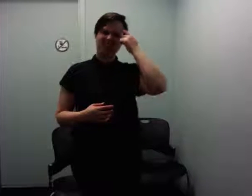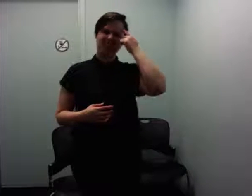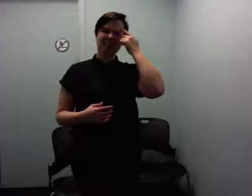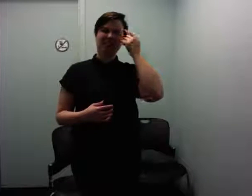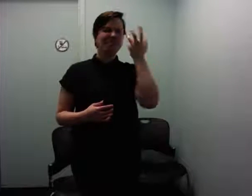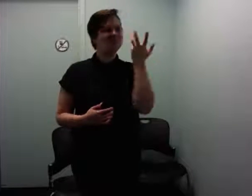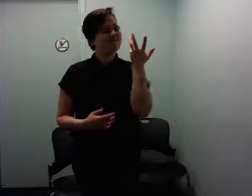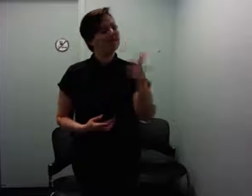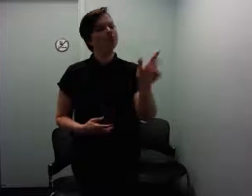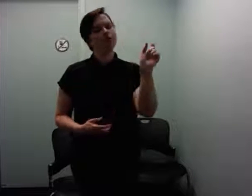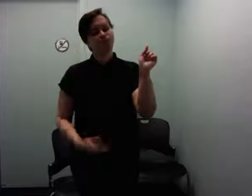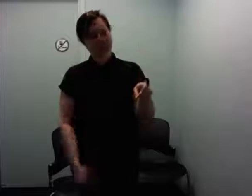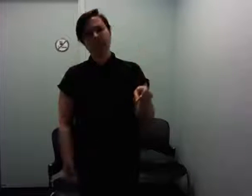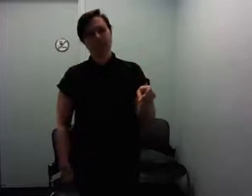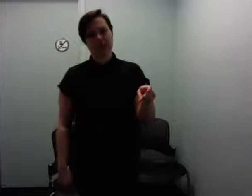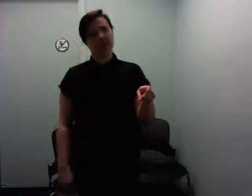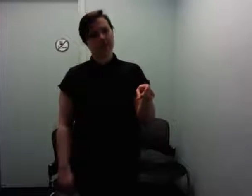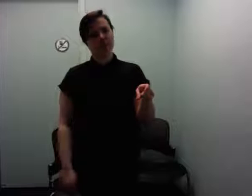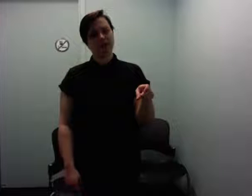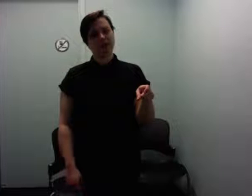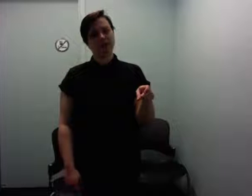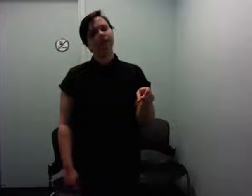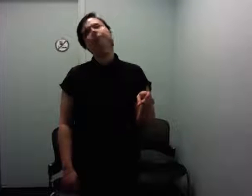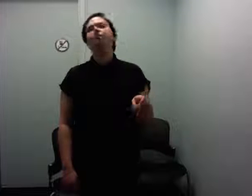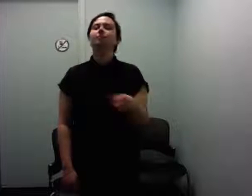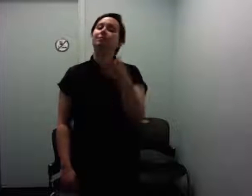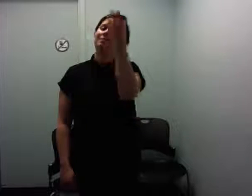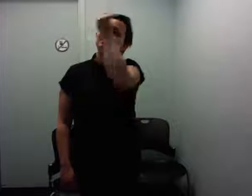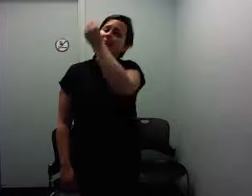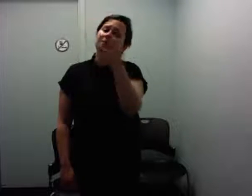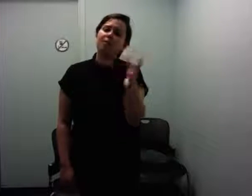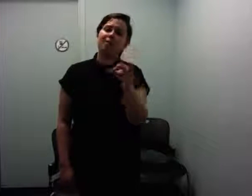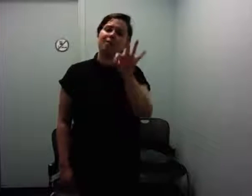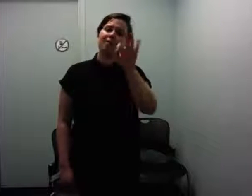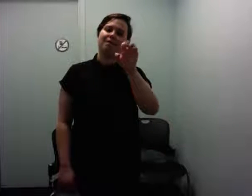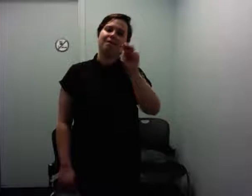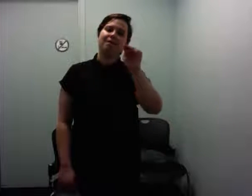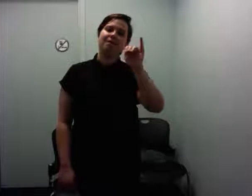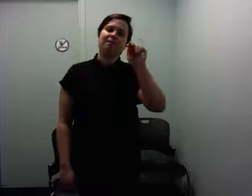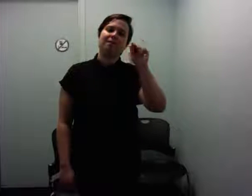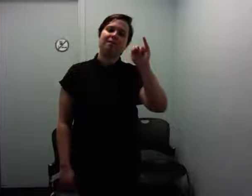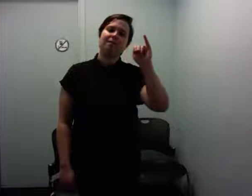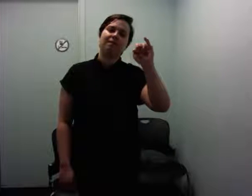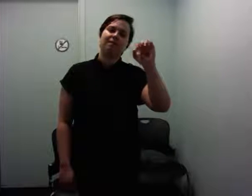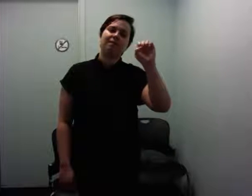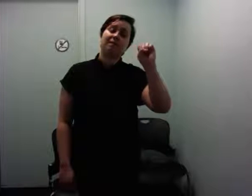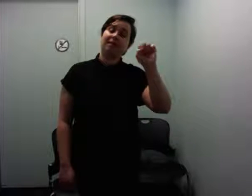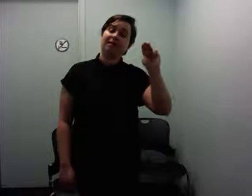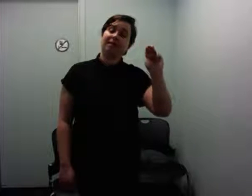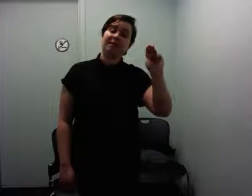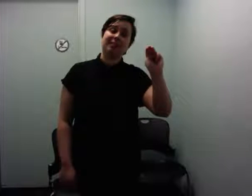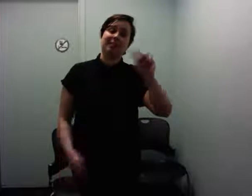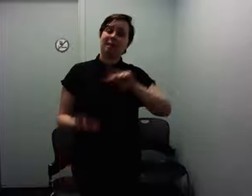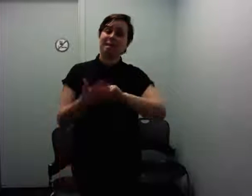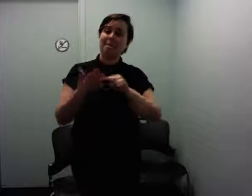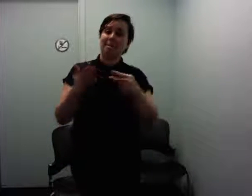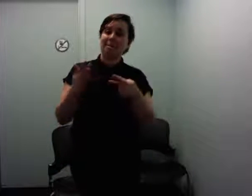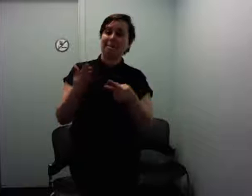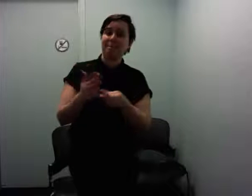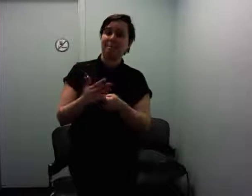For the record, feminism, by definition, is the belief that men and women should have